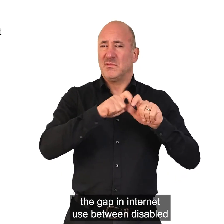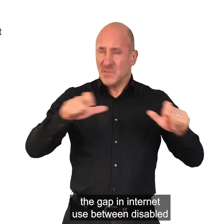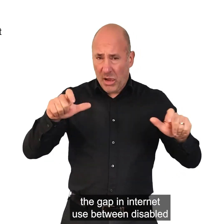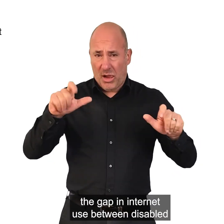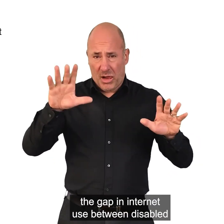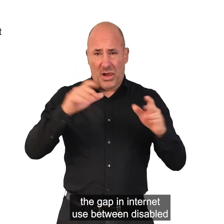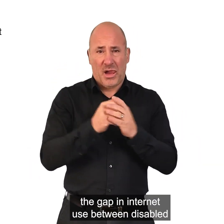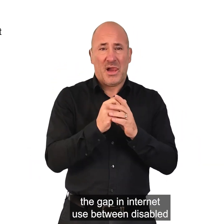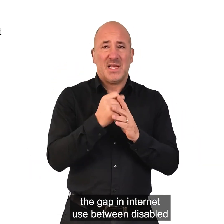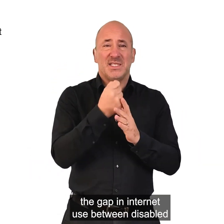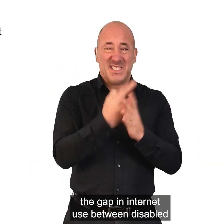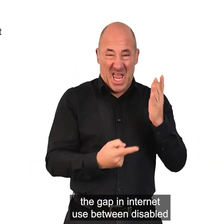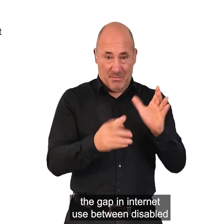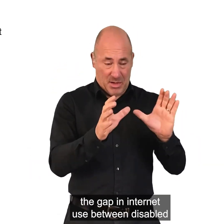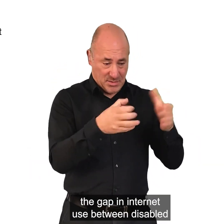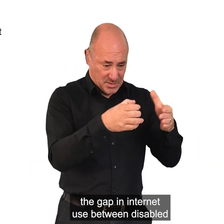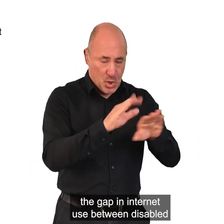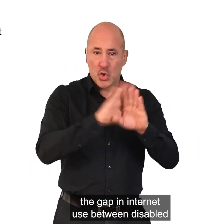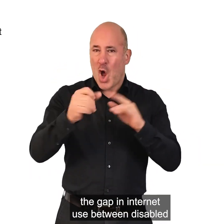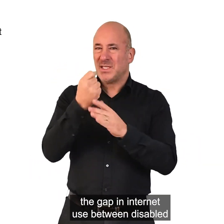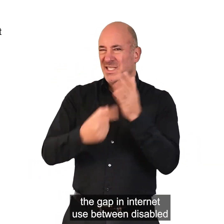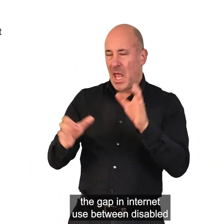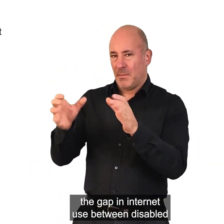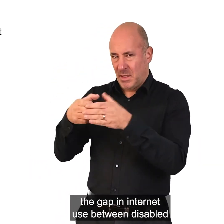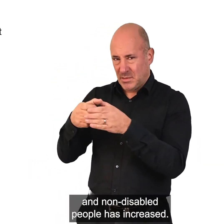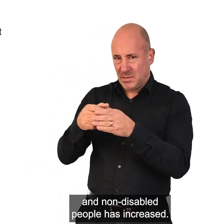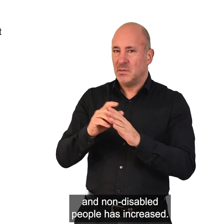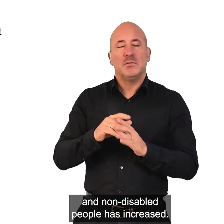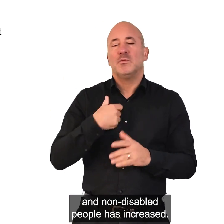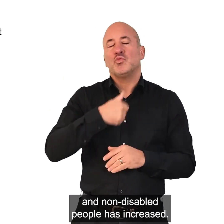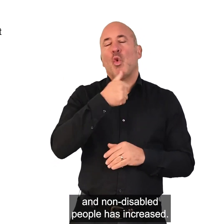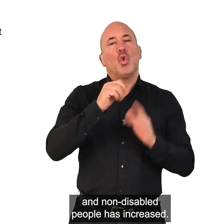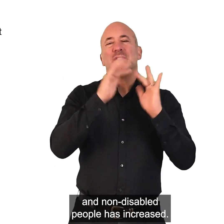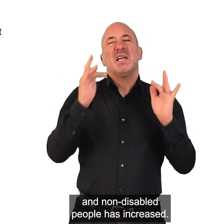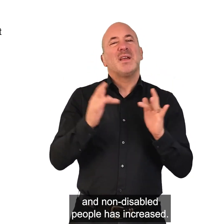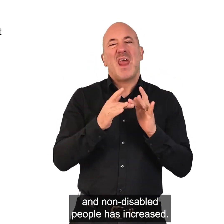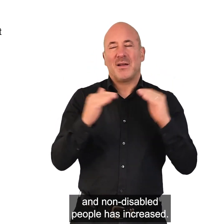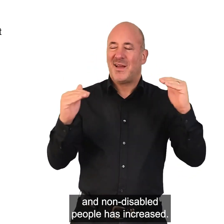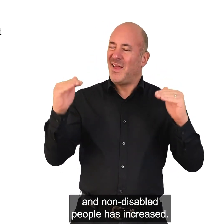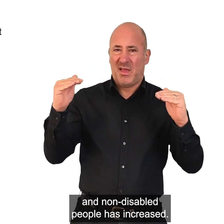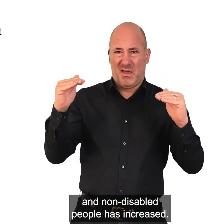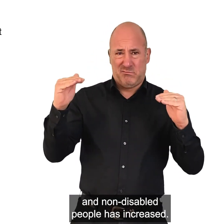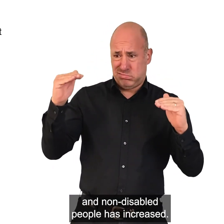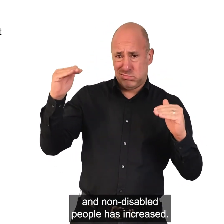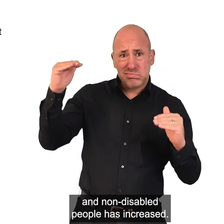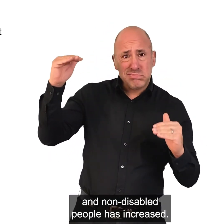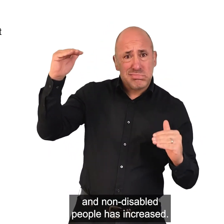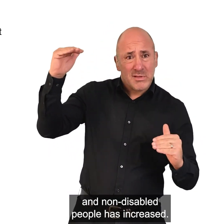the gap in internet use between disabled and non-disabled people has increased.